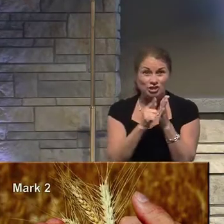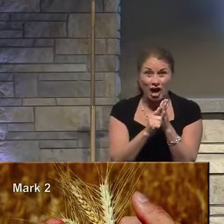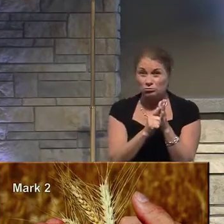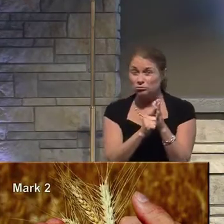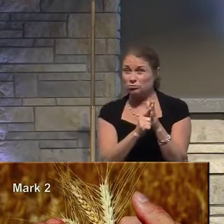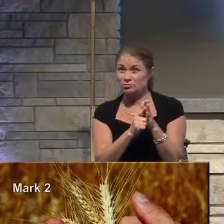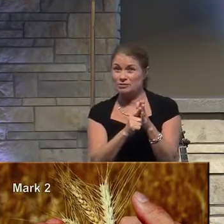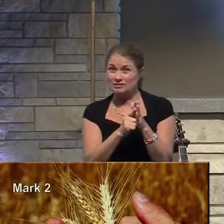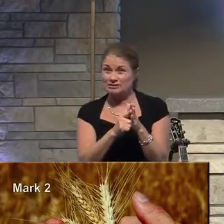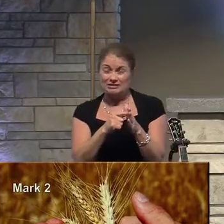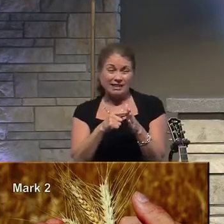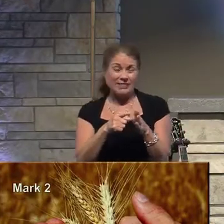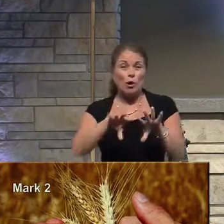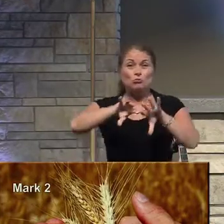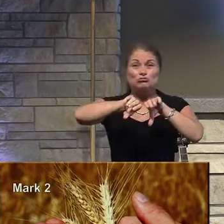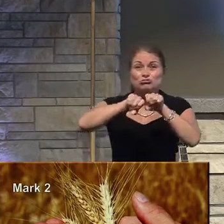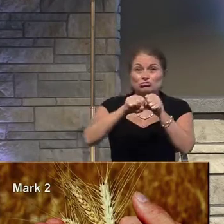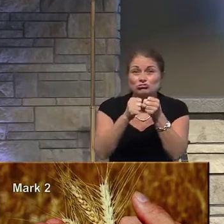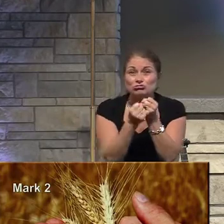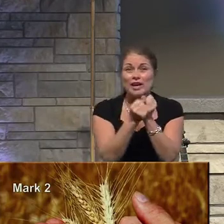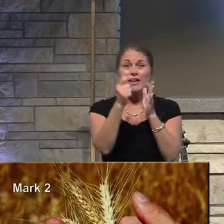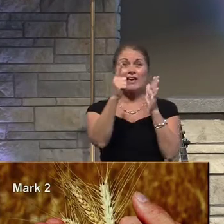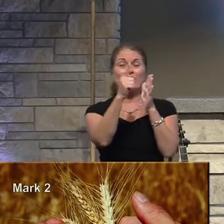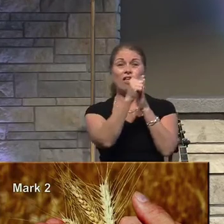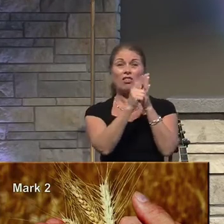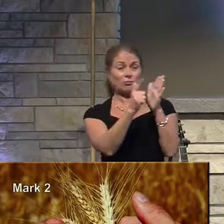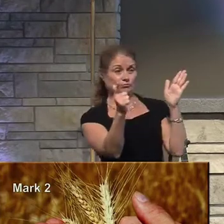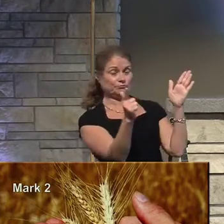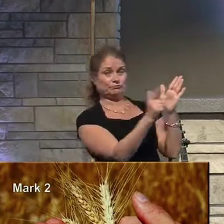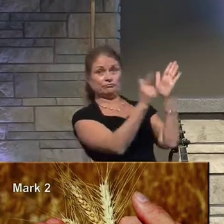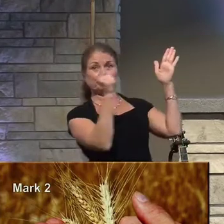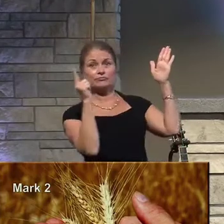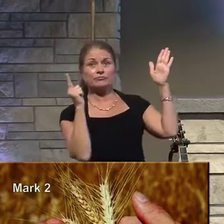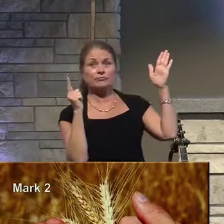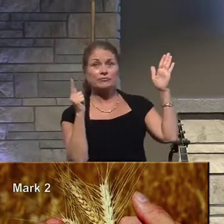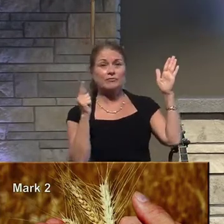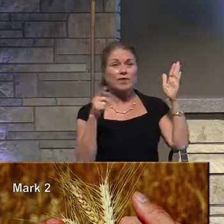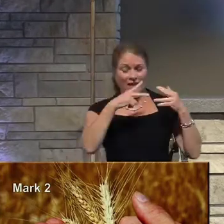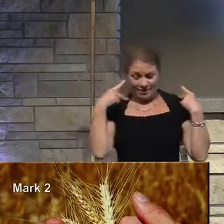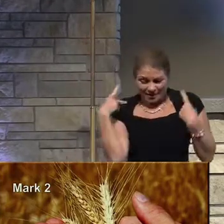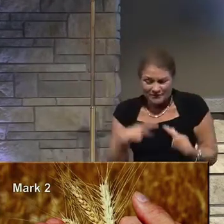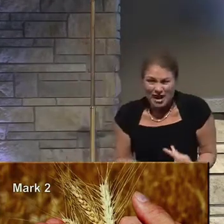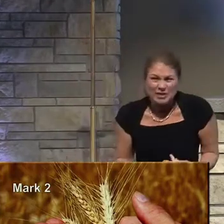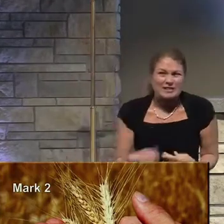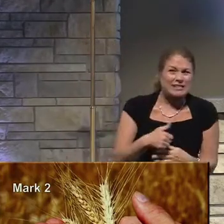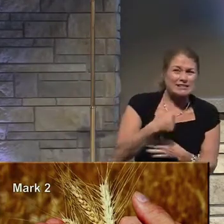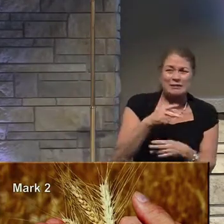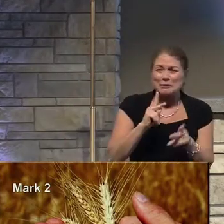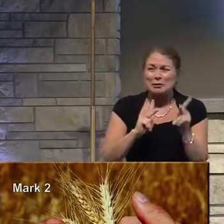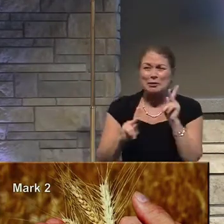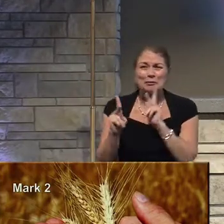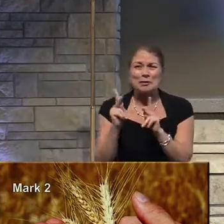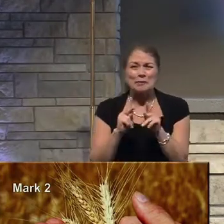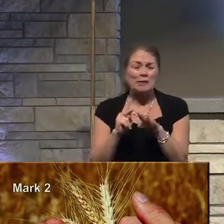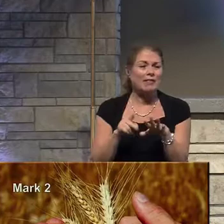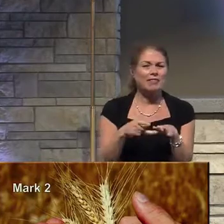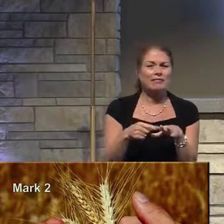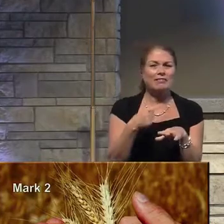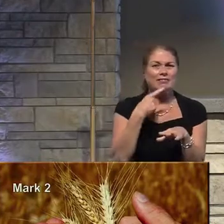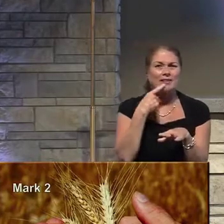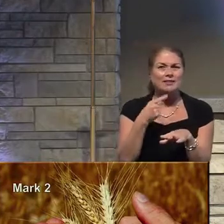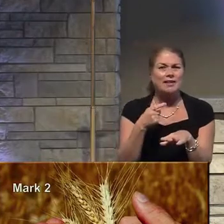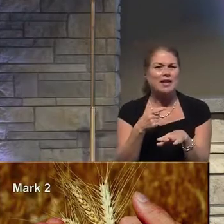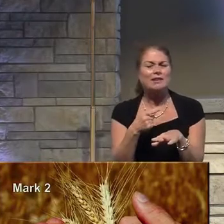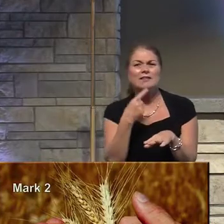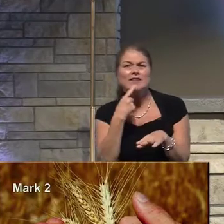considered harvesting. They were breaking Jewish law. The Pharisees and the Sadducees, they called Jesus and his disciples out.